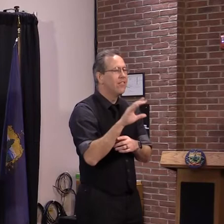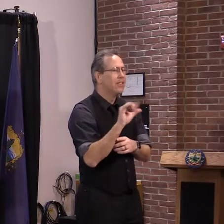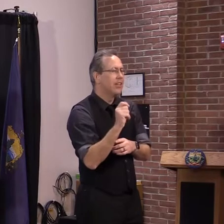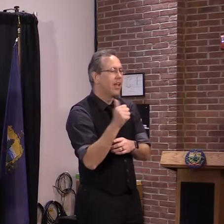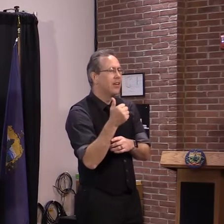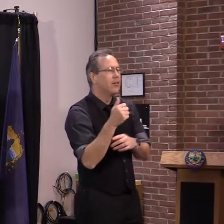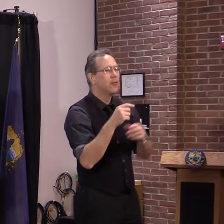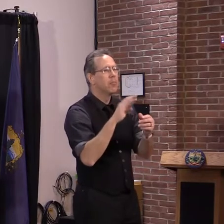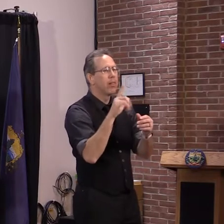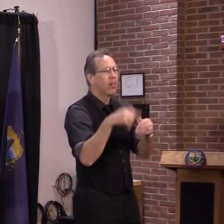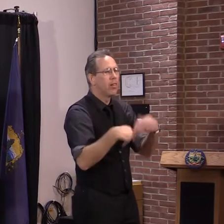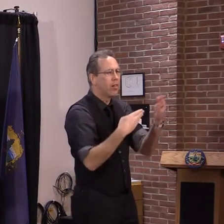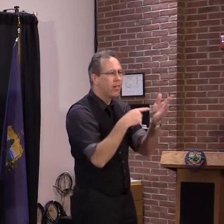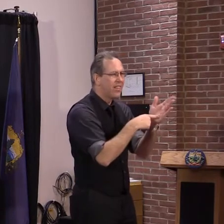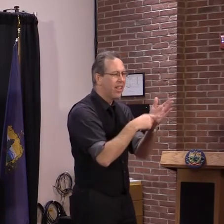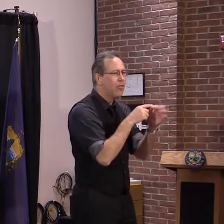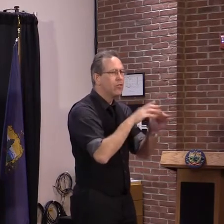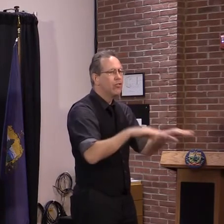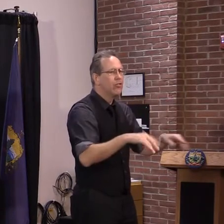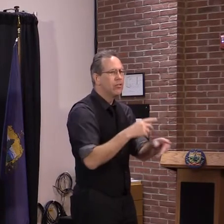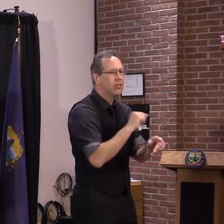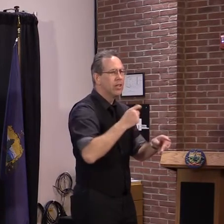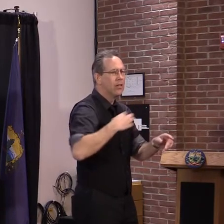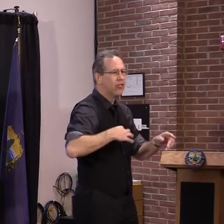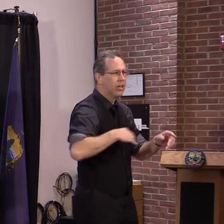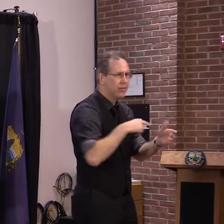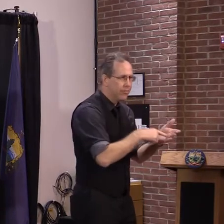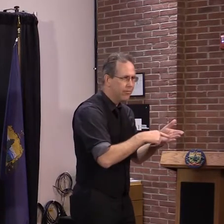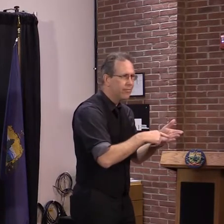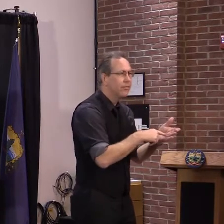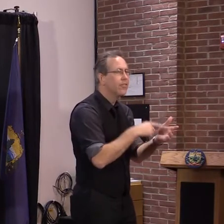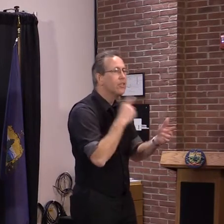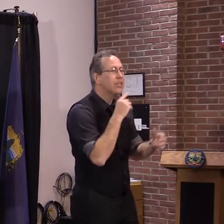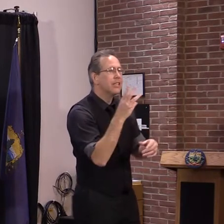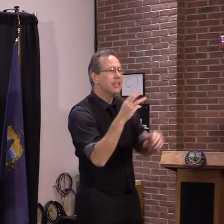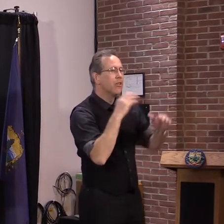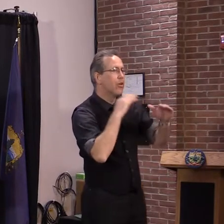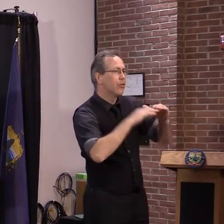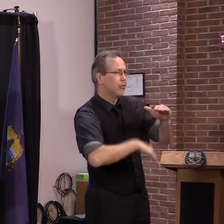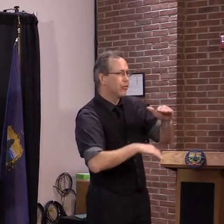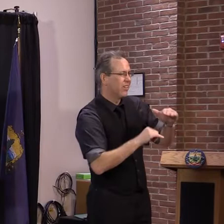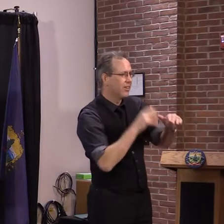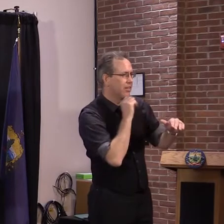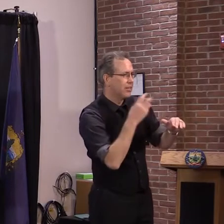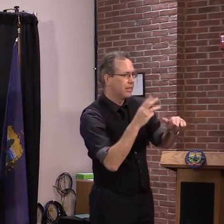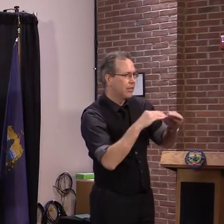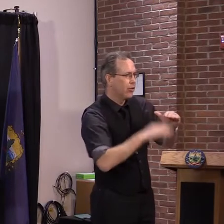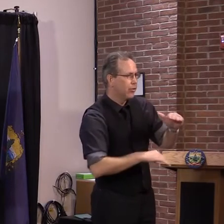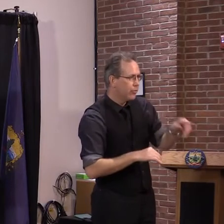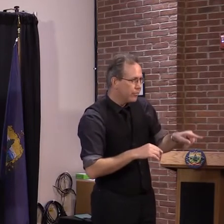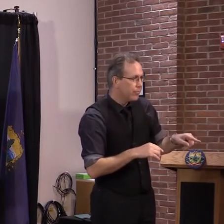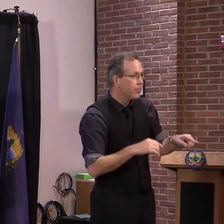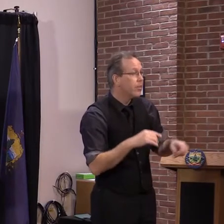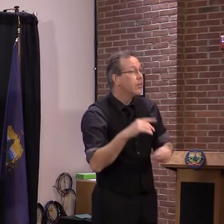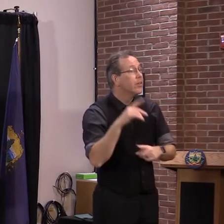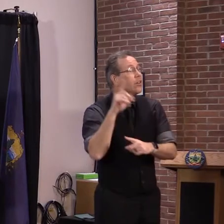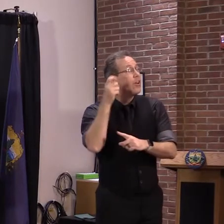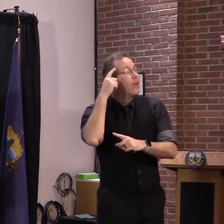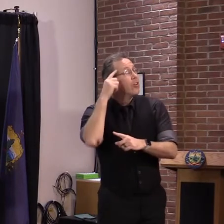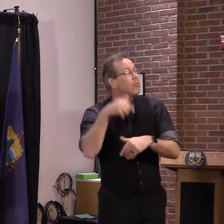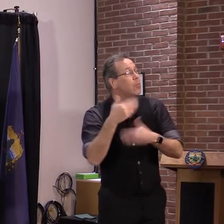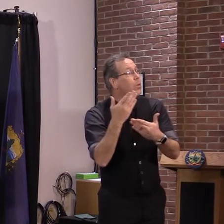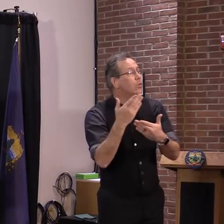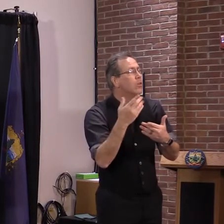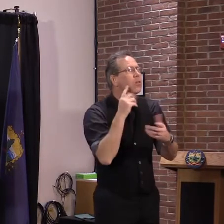for families who have children six and under. So as you heard from the governor, the package that he put forward is really affecting a broader swath